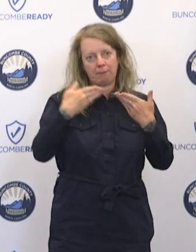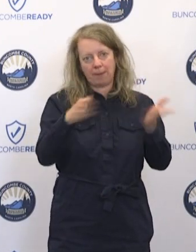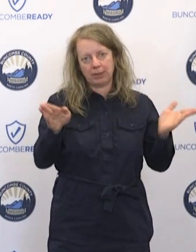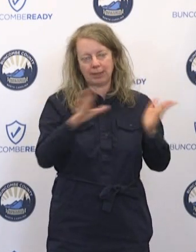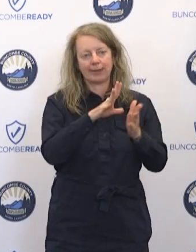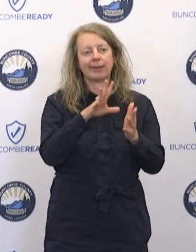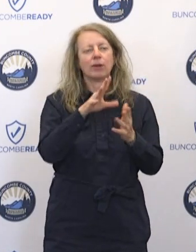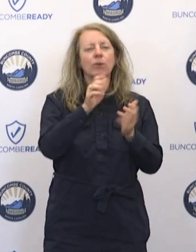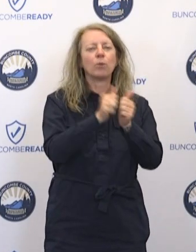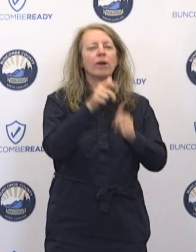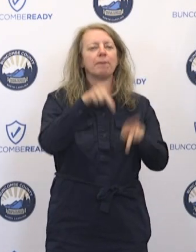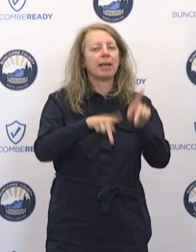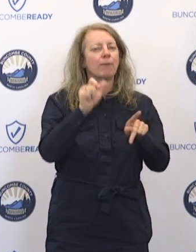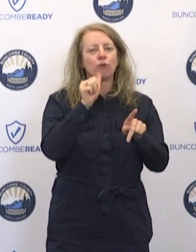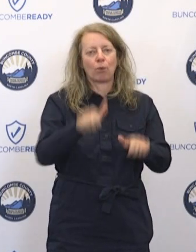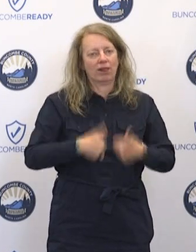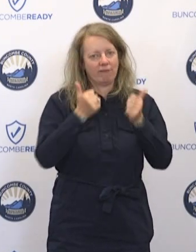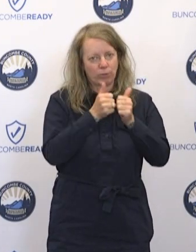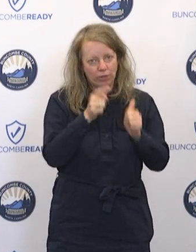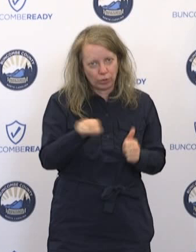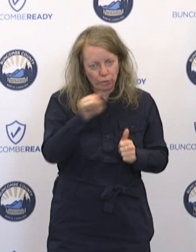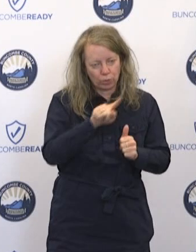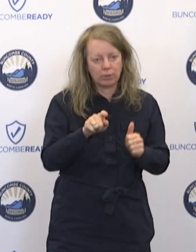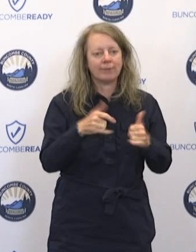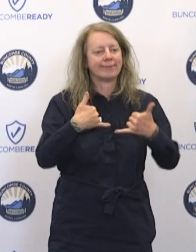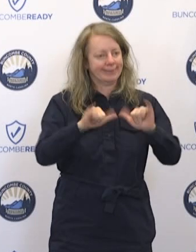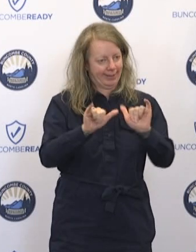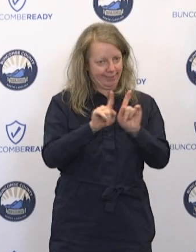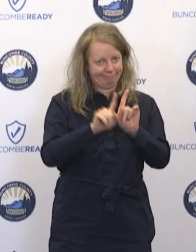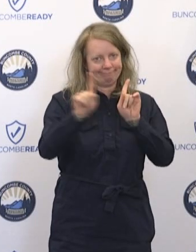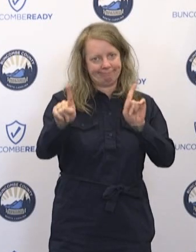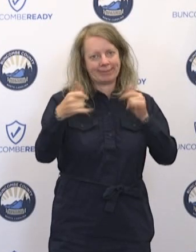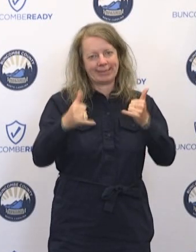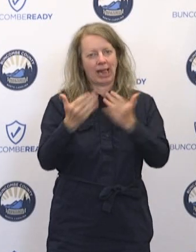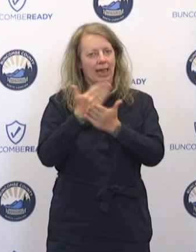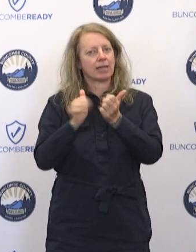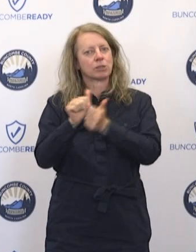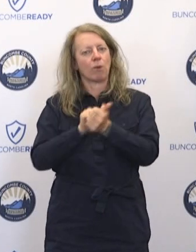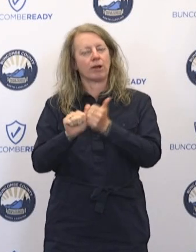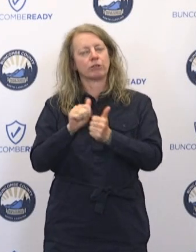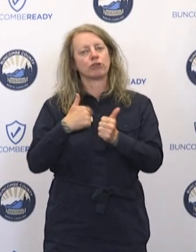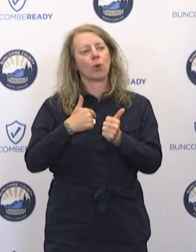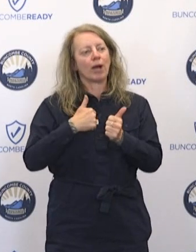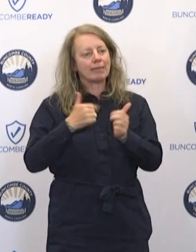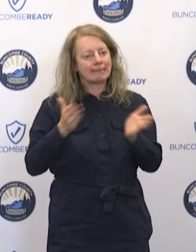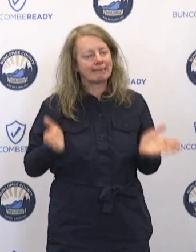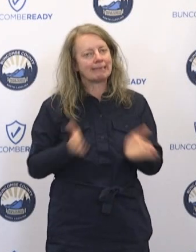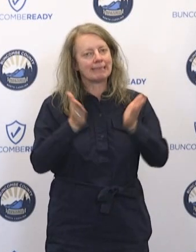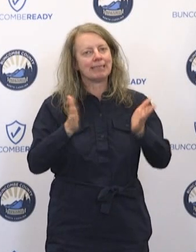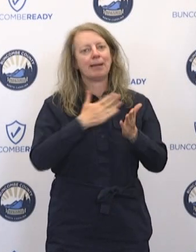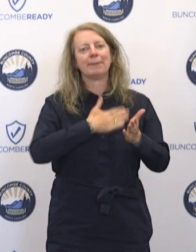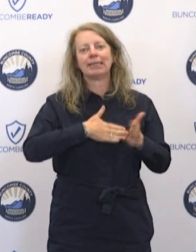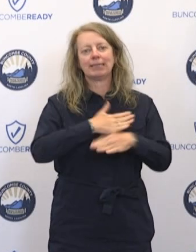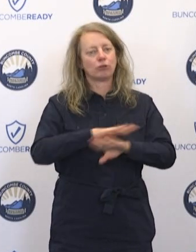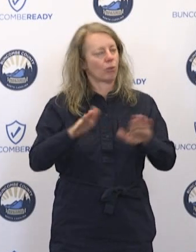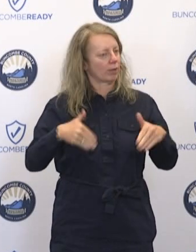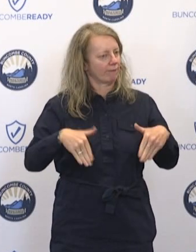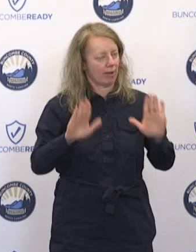household, and keeping your distance and washing your hands. I am urging you not to let your guard down now.